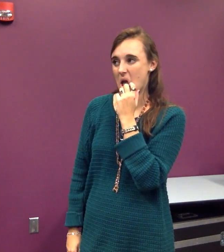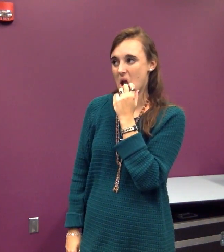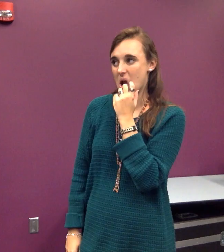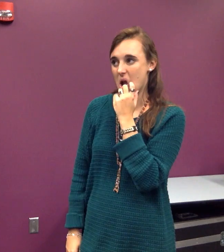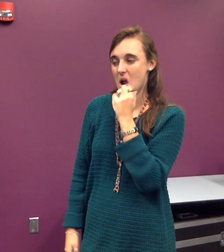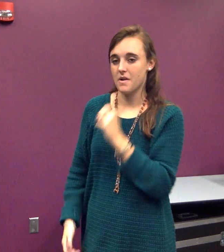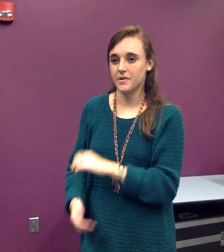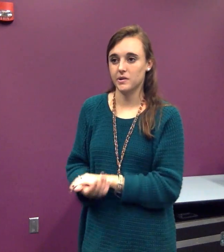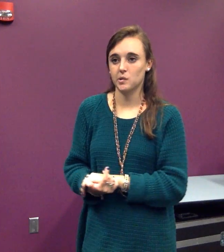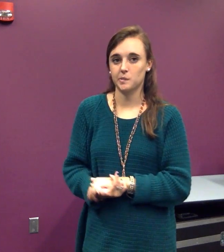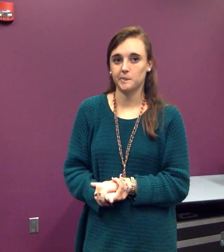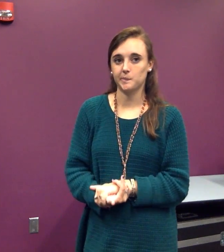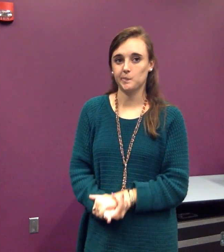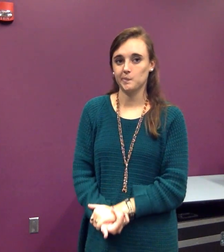Yes.